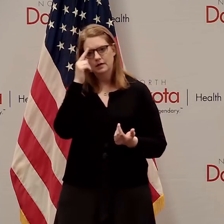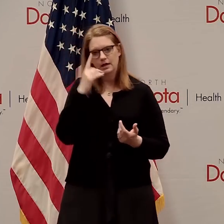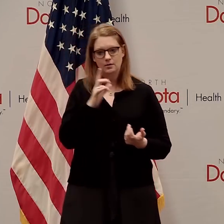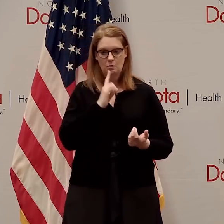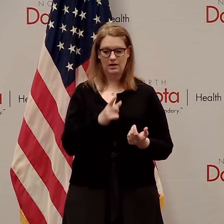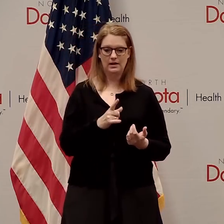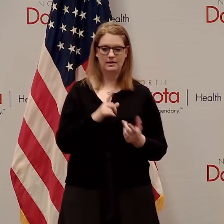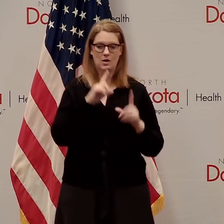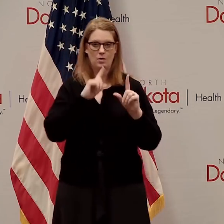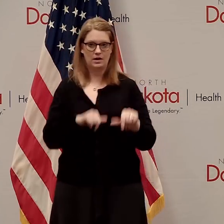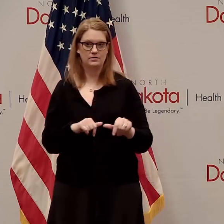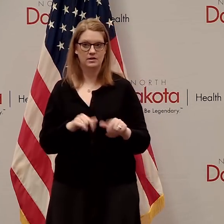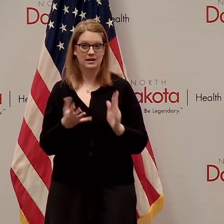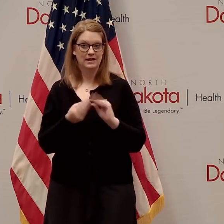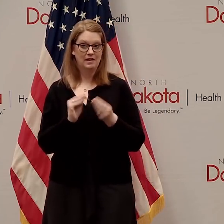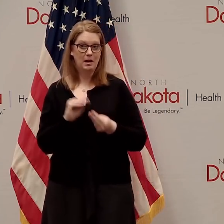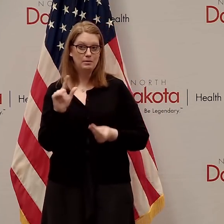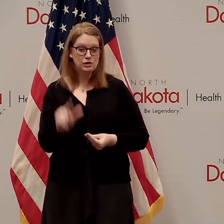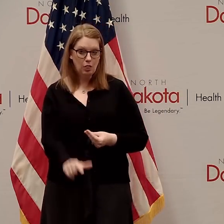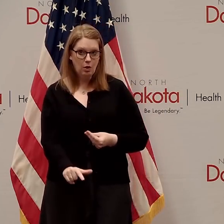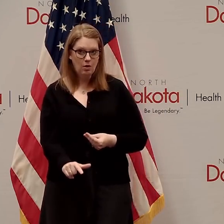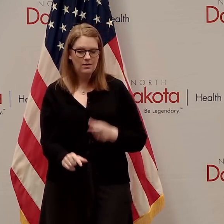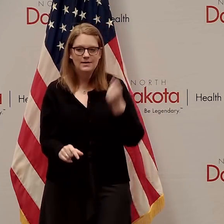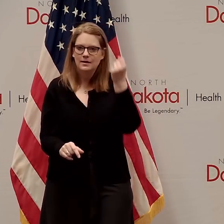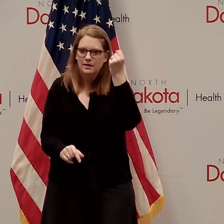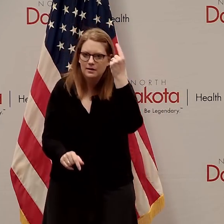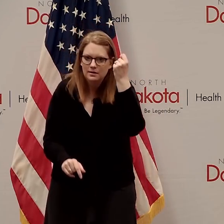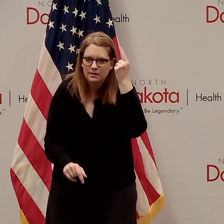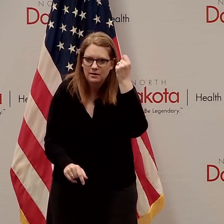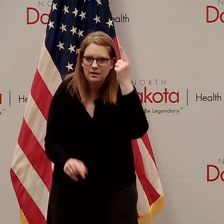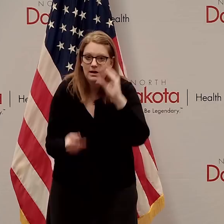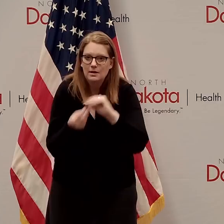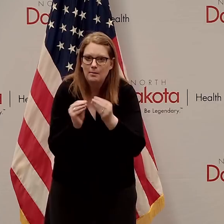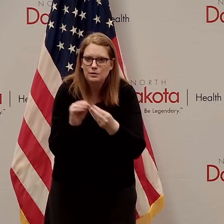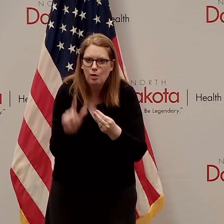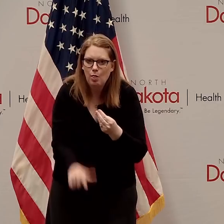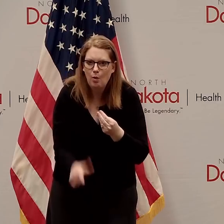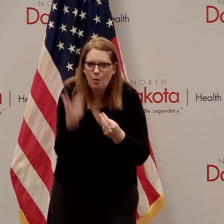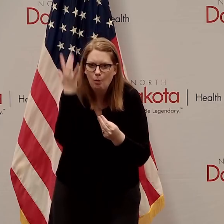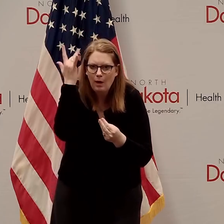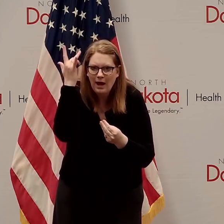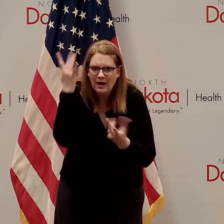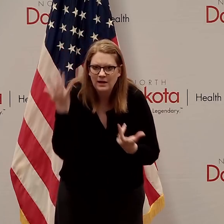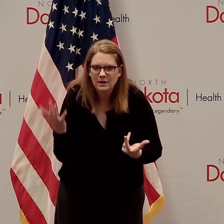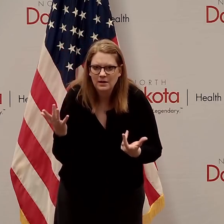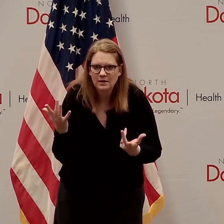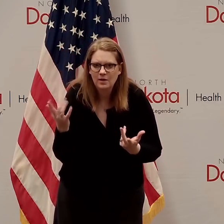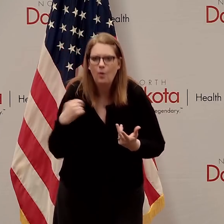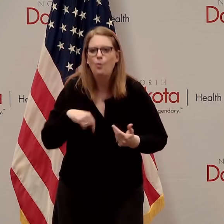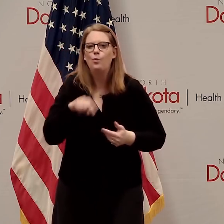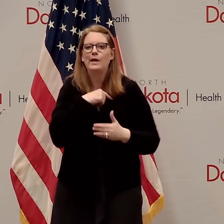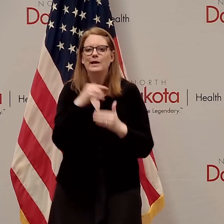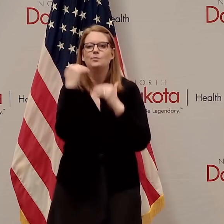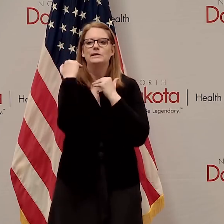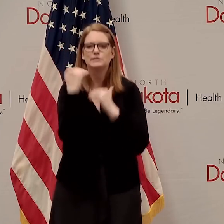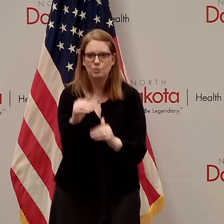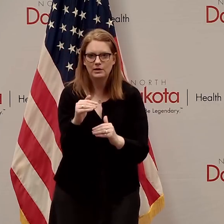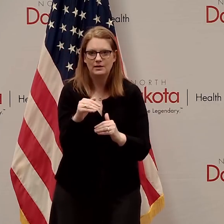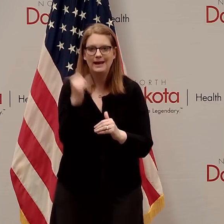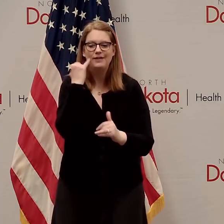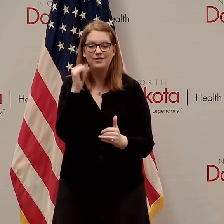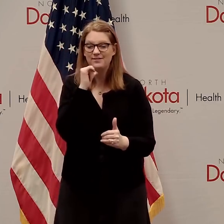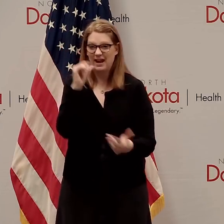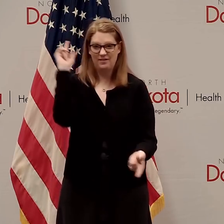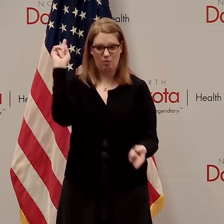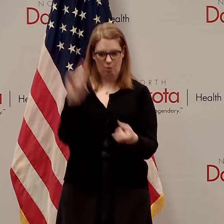low. And our numbers have been low because of the actions that we've taken. If we had not restricted the contact, we